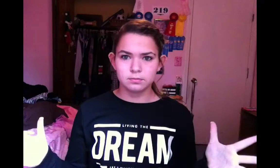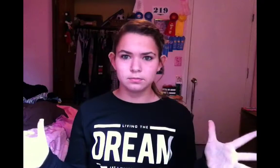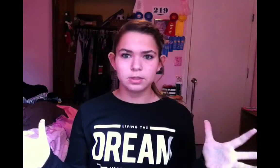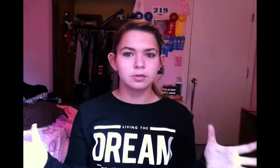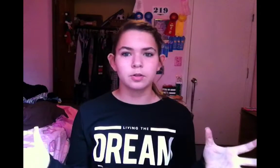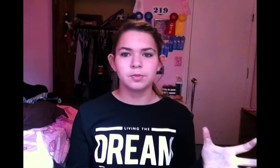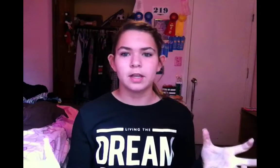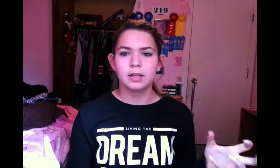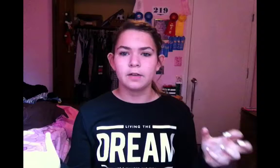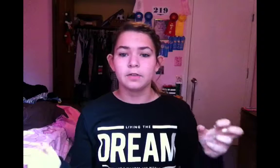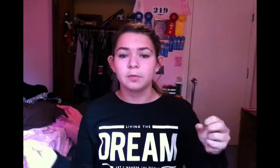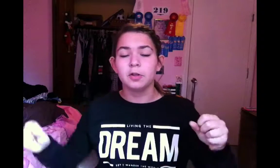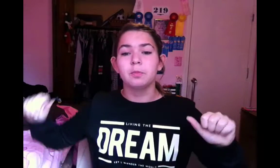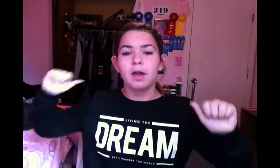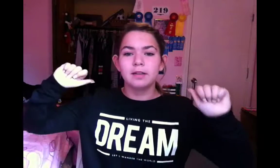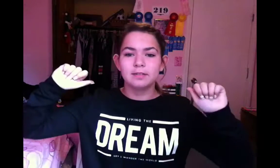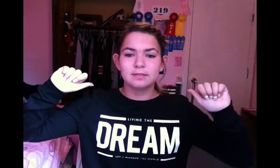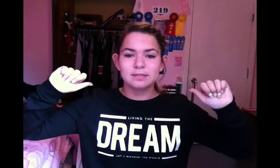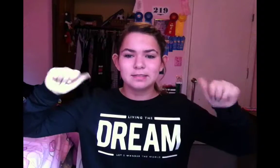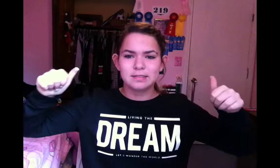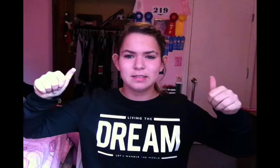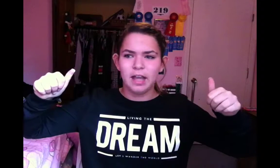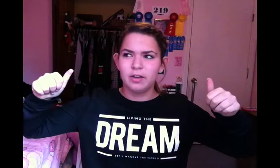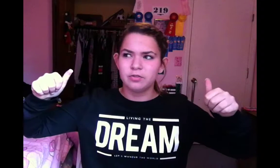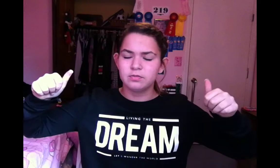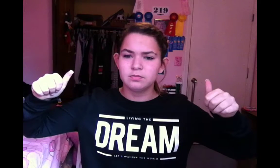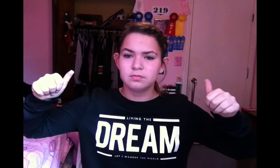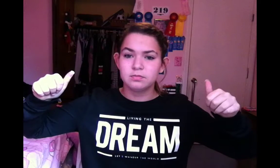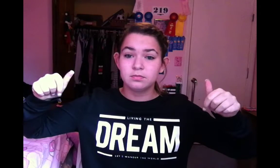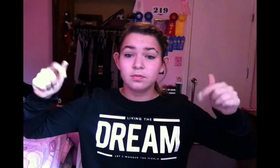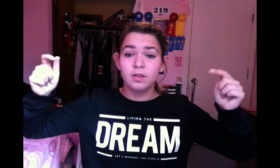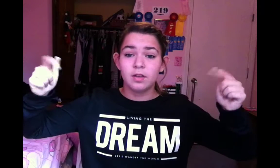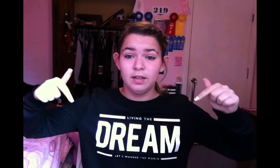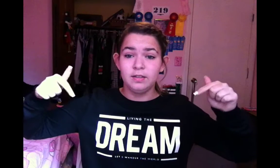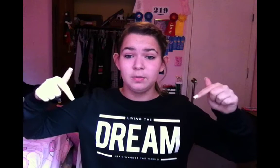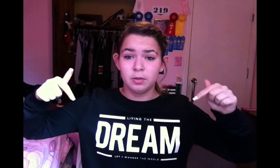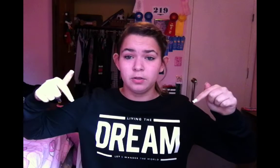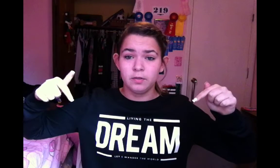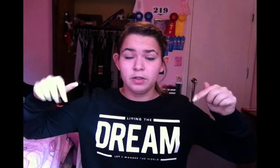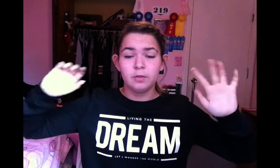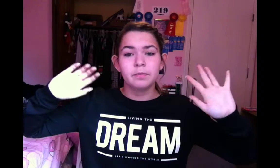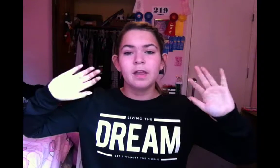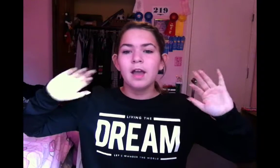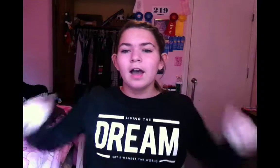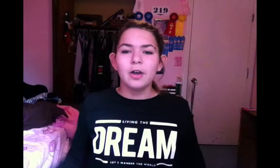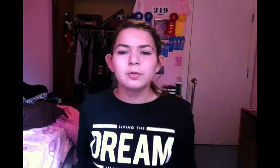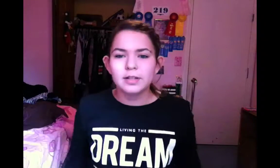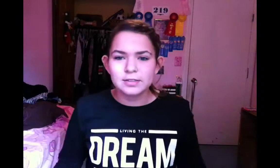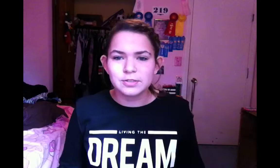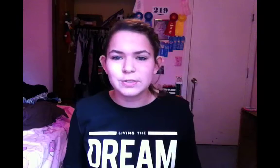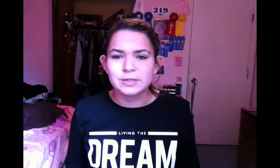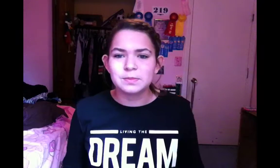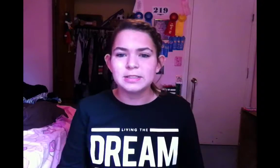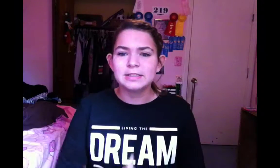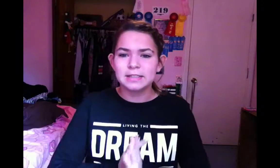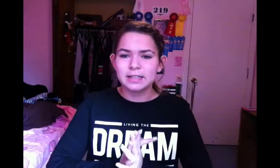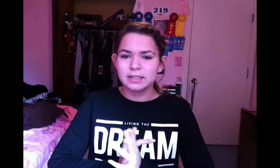I don't know what I'm saying. this video. But. Half. In this part of the video. I hope you guys enjoyed. Please like.